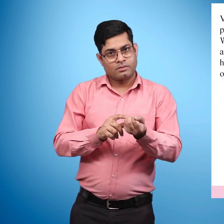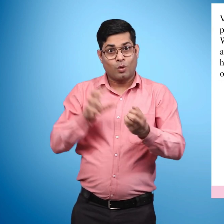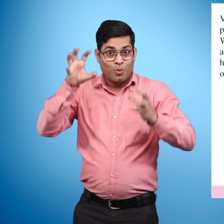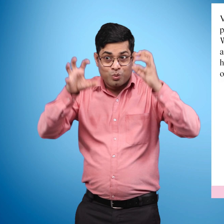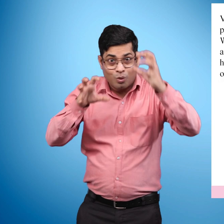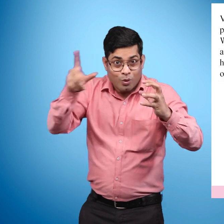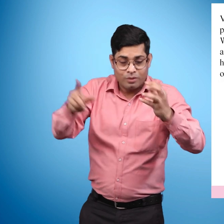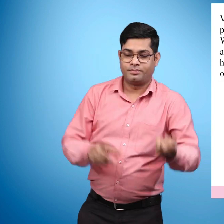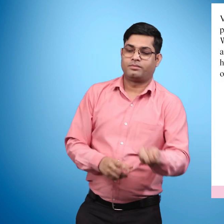and gave it to the ghost.